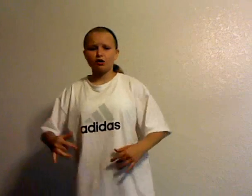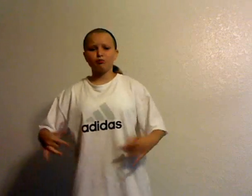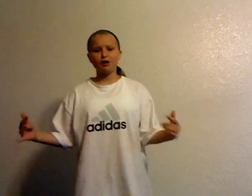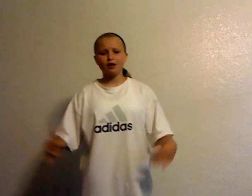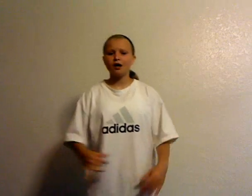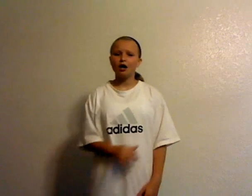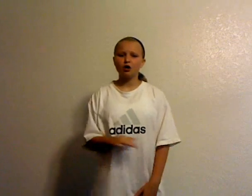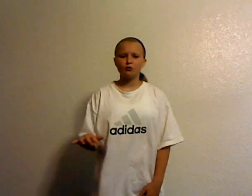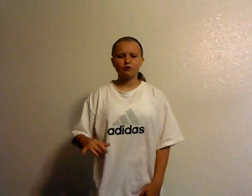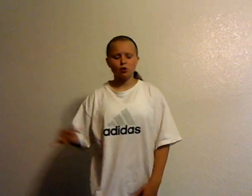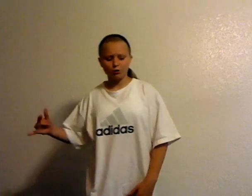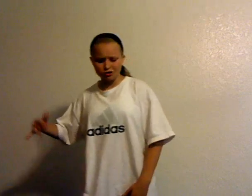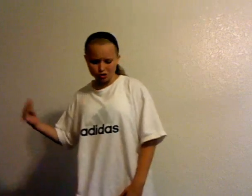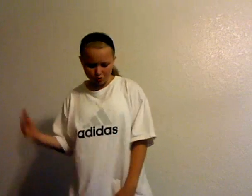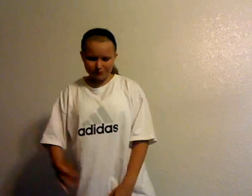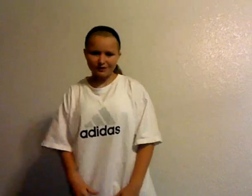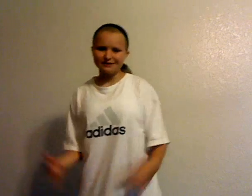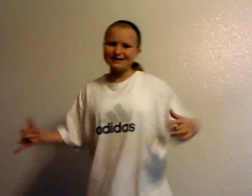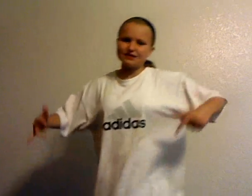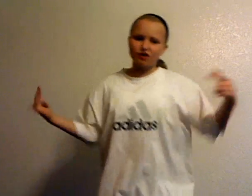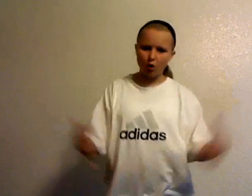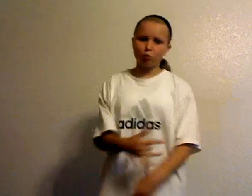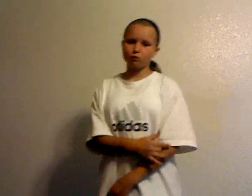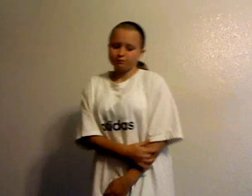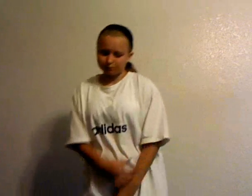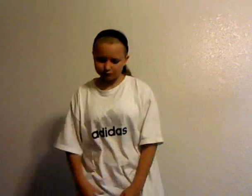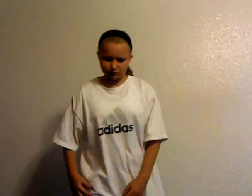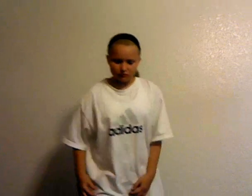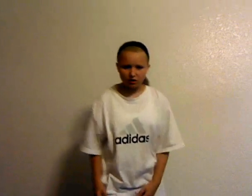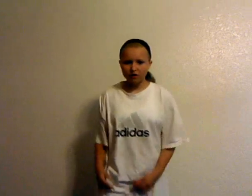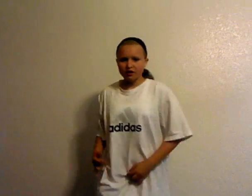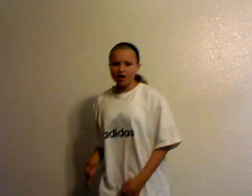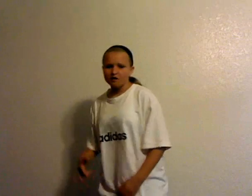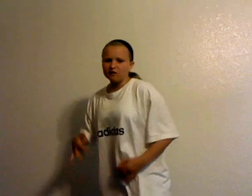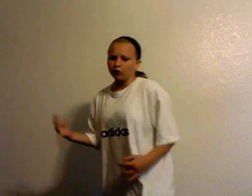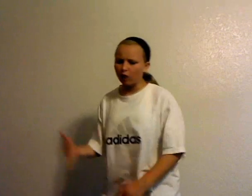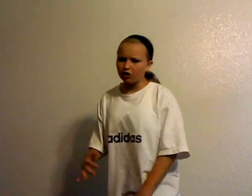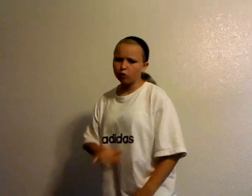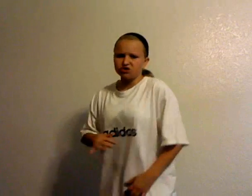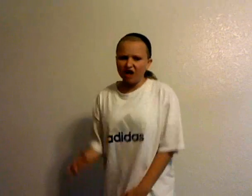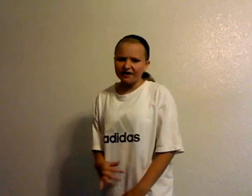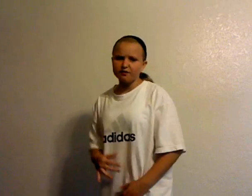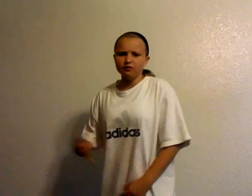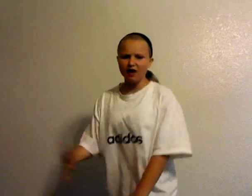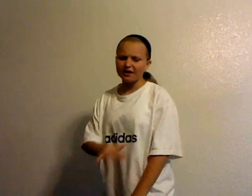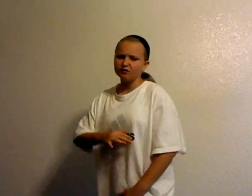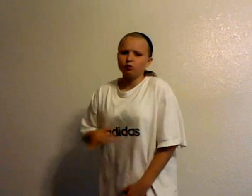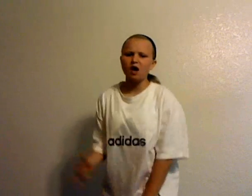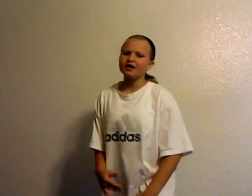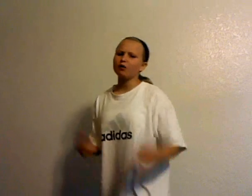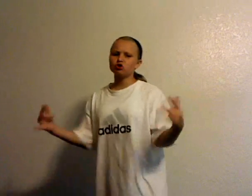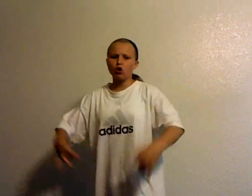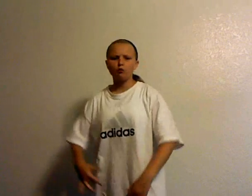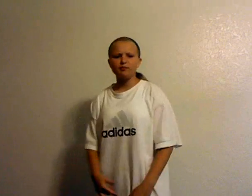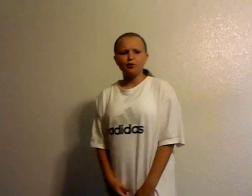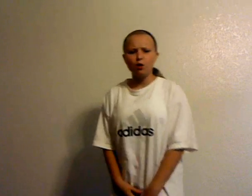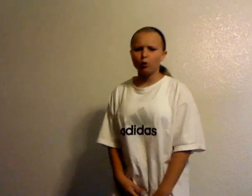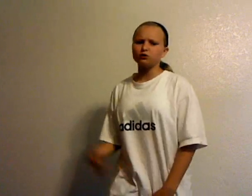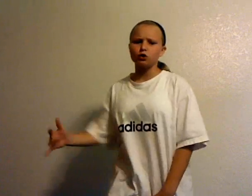a flower, I hope you will all enjoy. Let's go! Fuck you, right, always tired, give me life, give me life. I wish all people know, good to